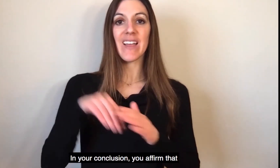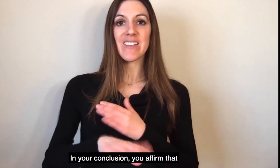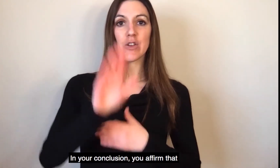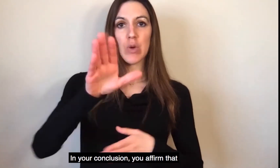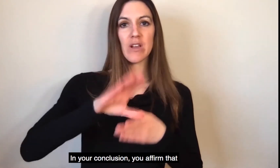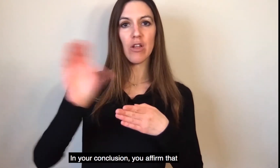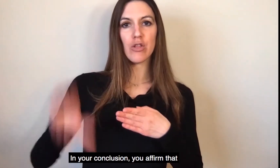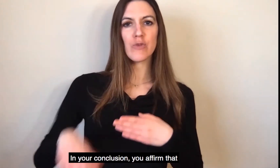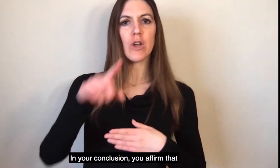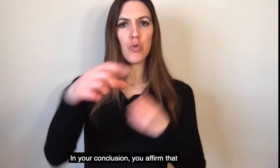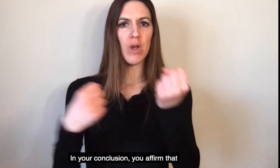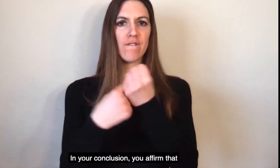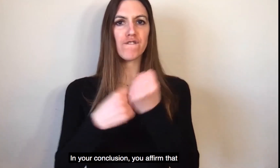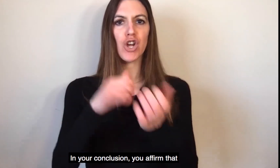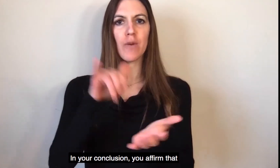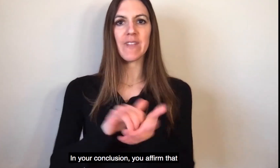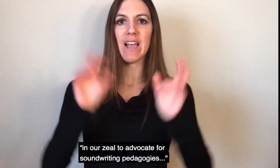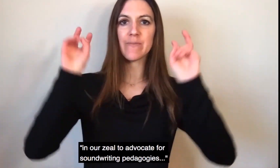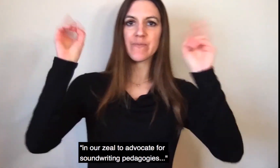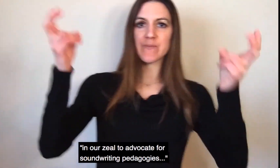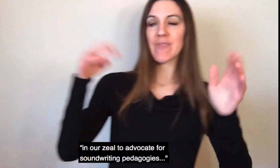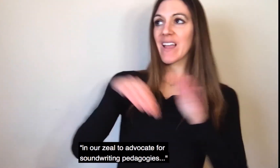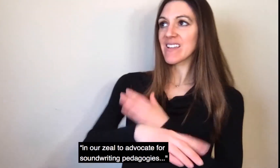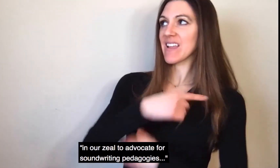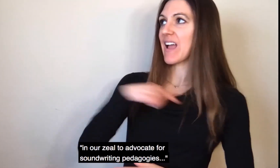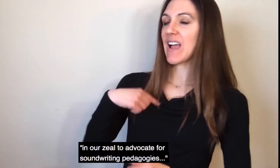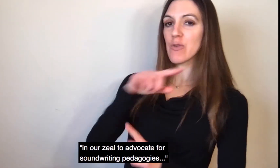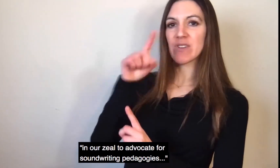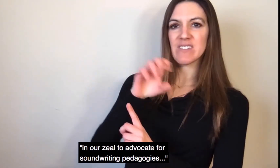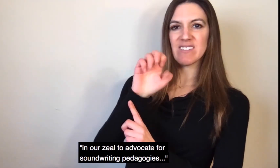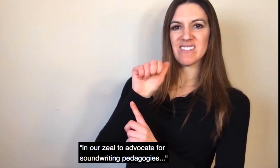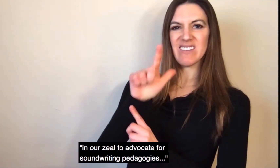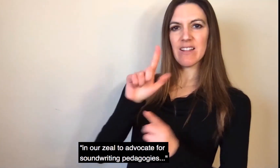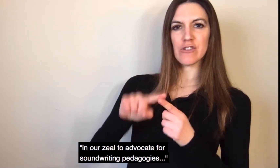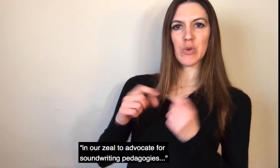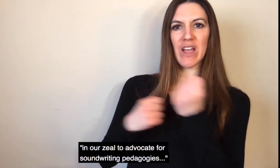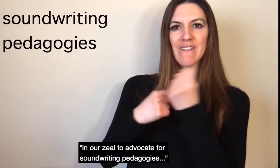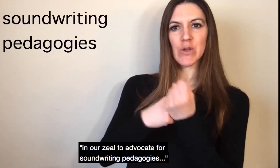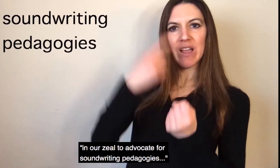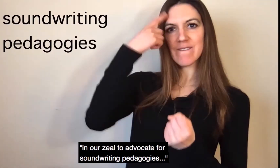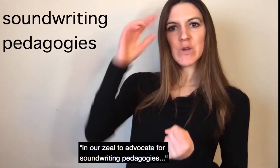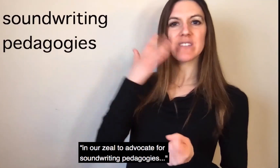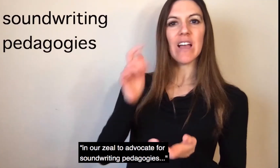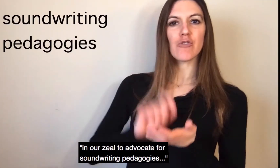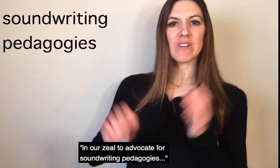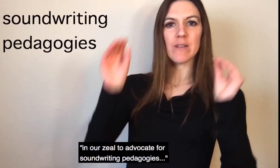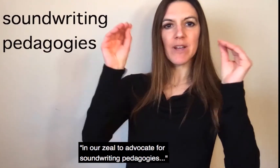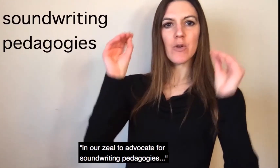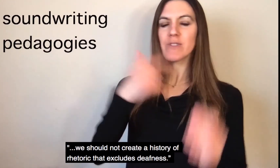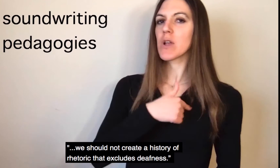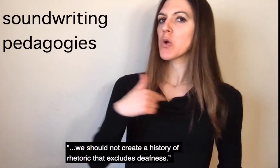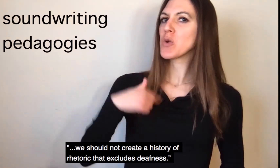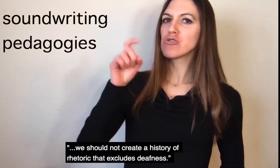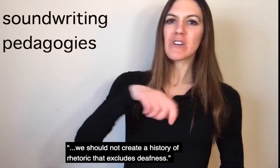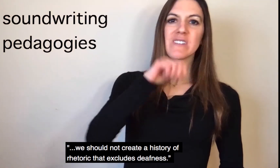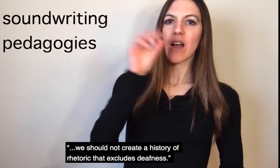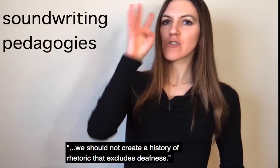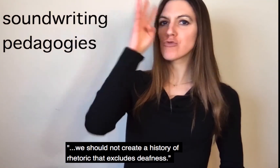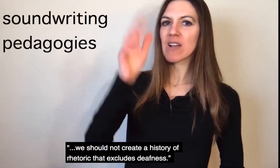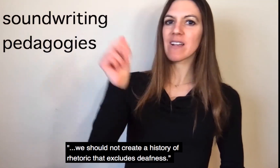your conclusion, you affirm that in our zeal to advocate for soundwriting pedagogies, we should not create a history